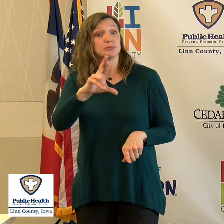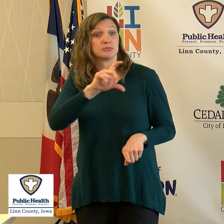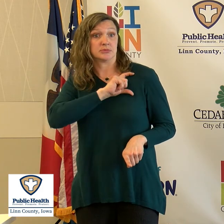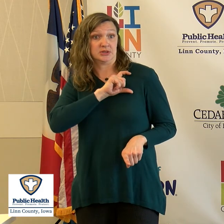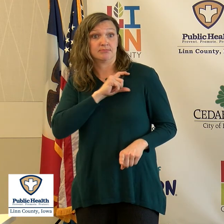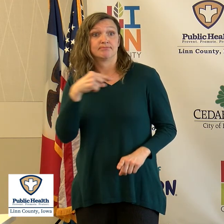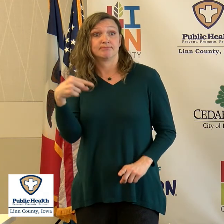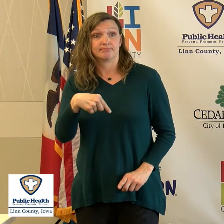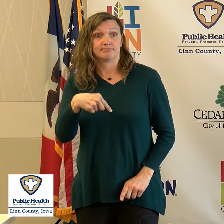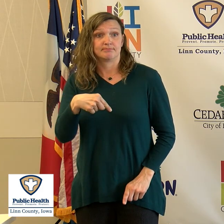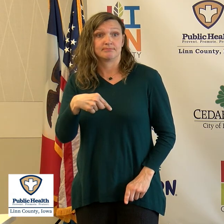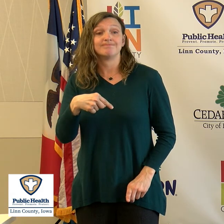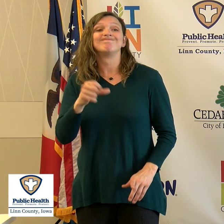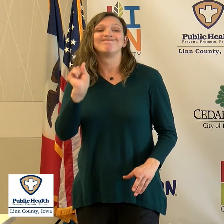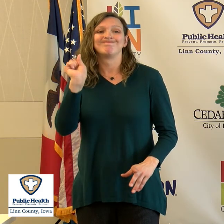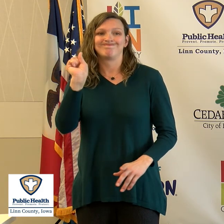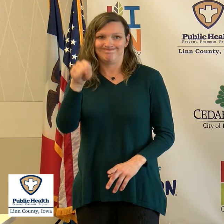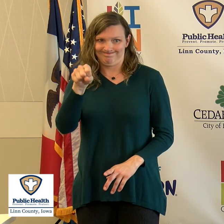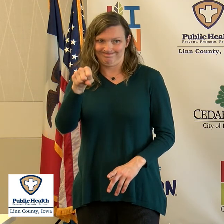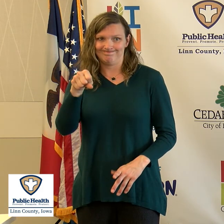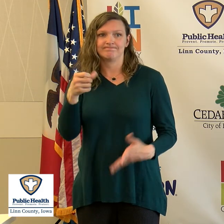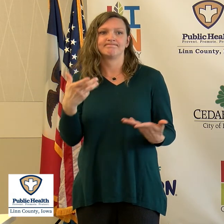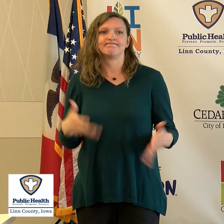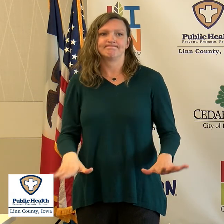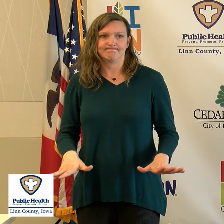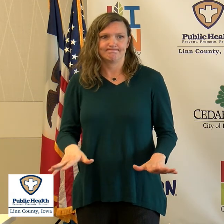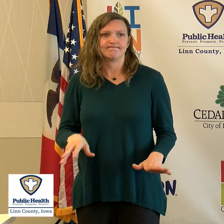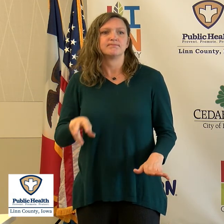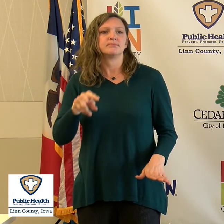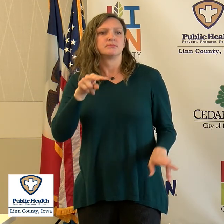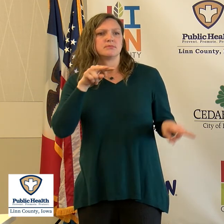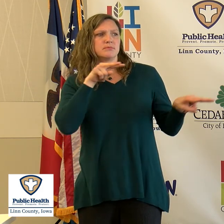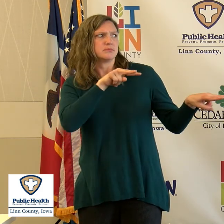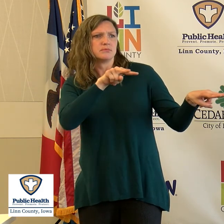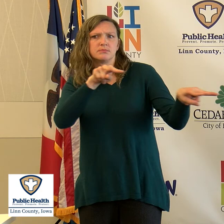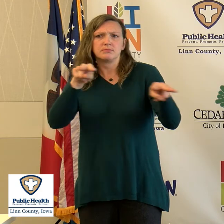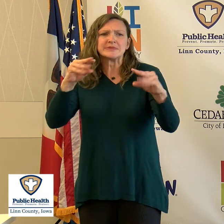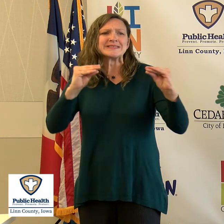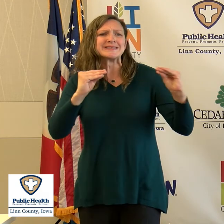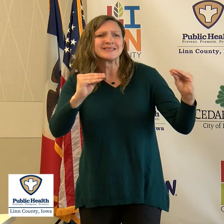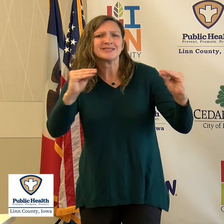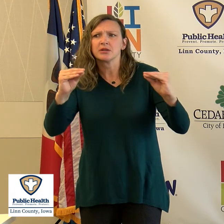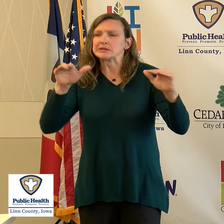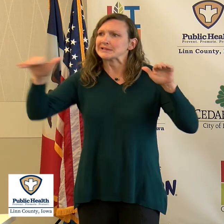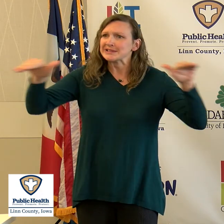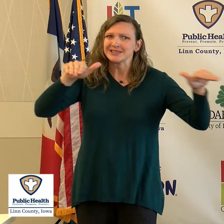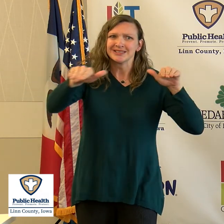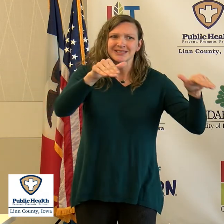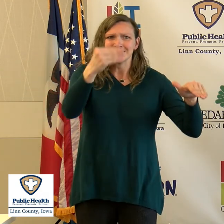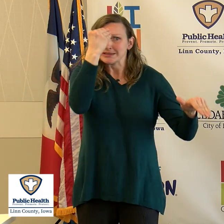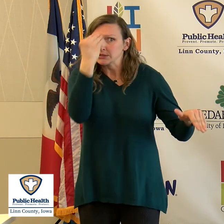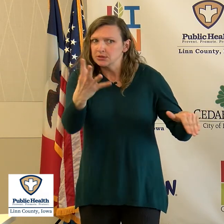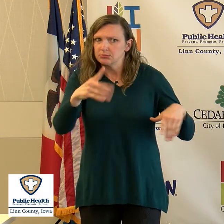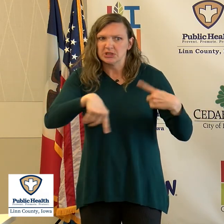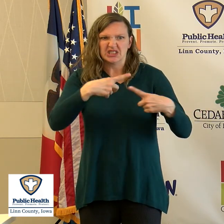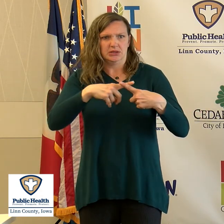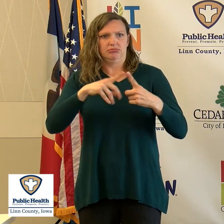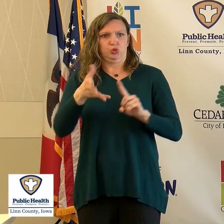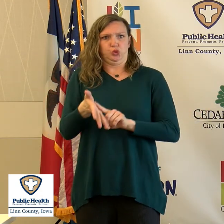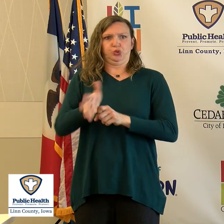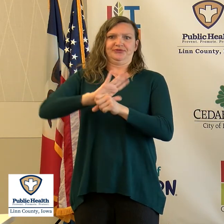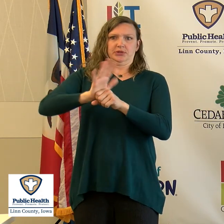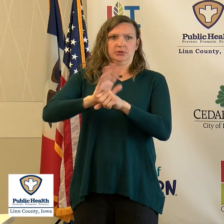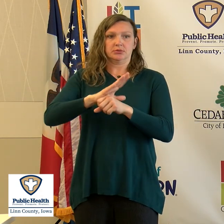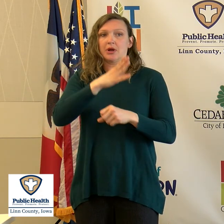been and continues to remain focused on educating the public about this public health